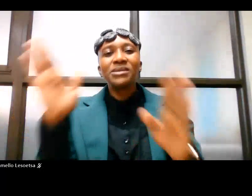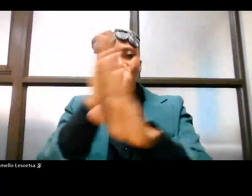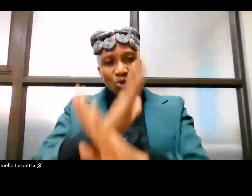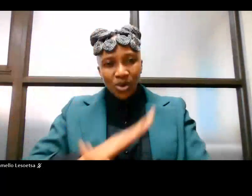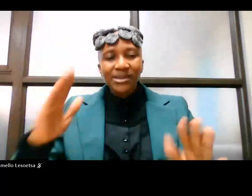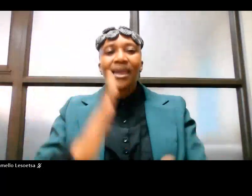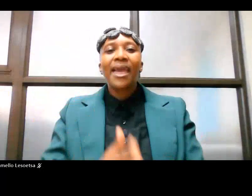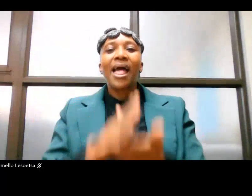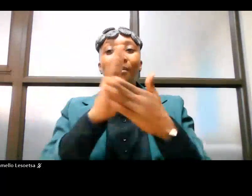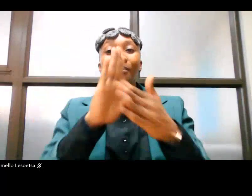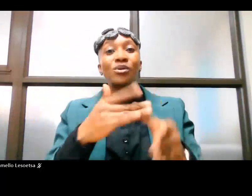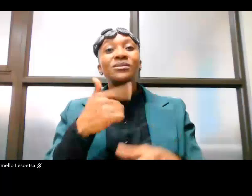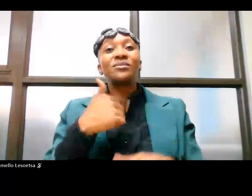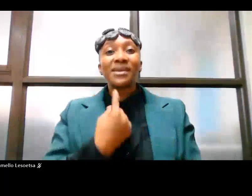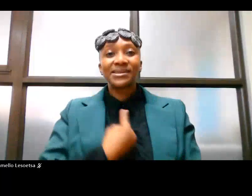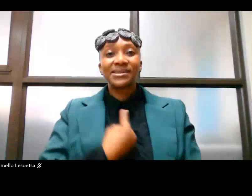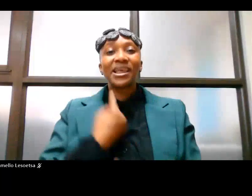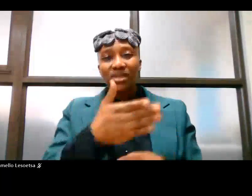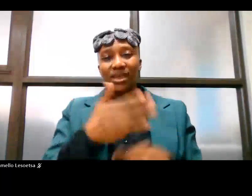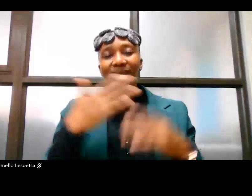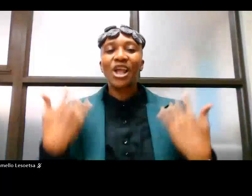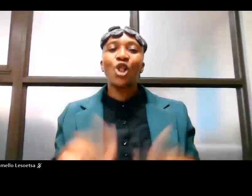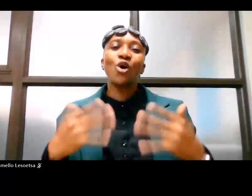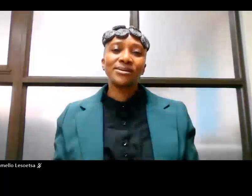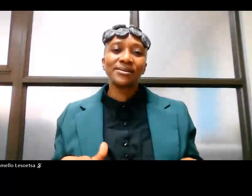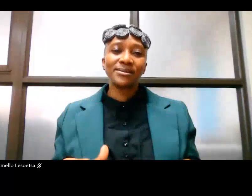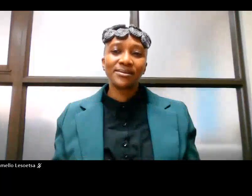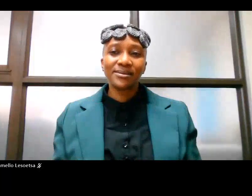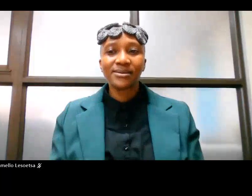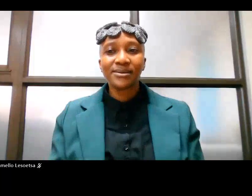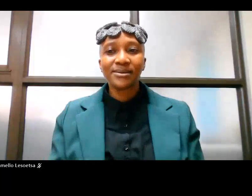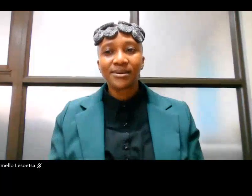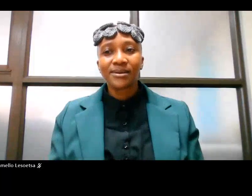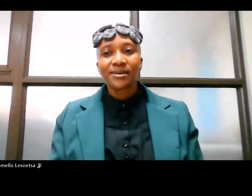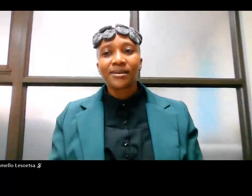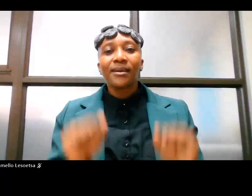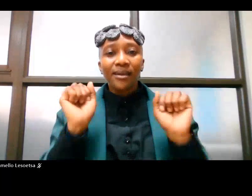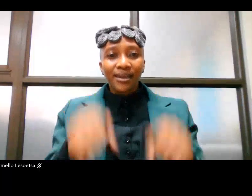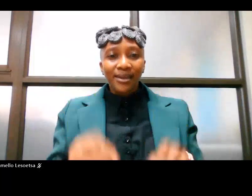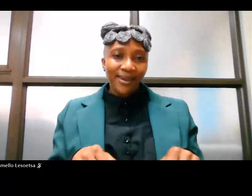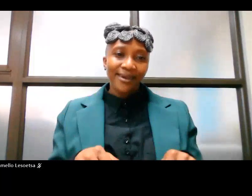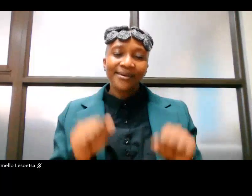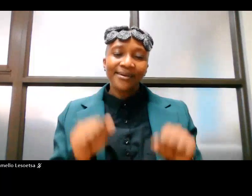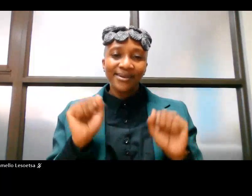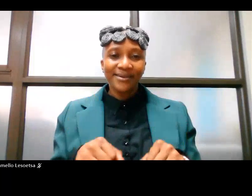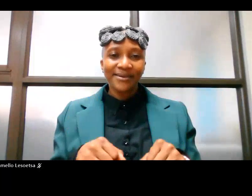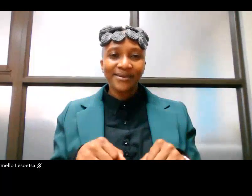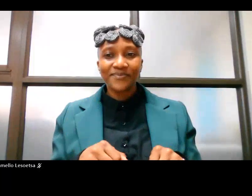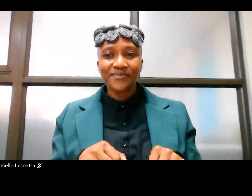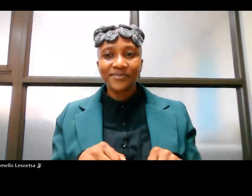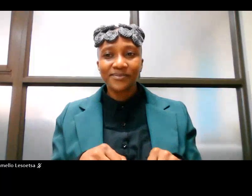that a lot. We are all, yeah. I get you.